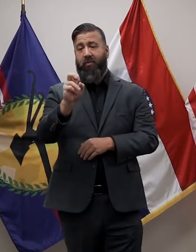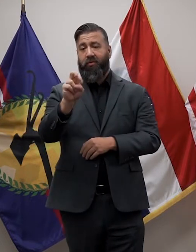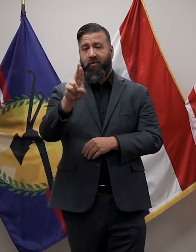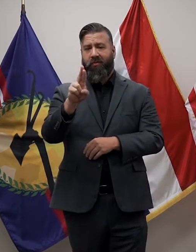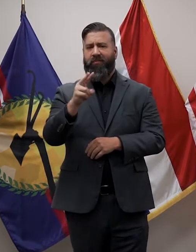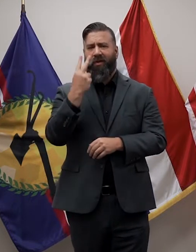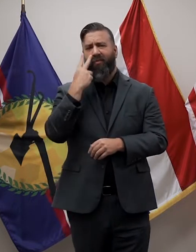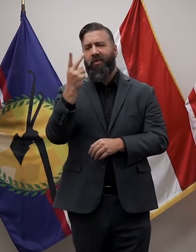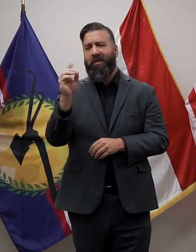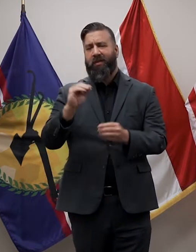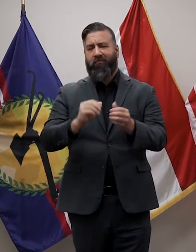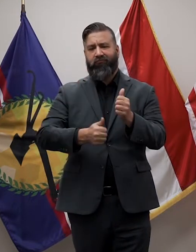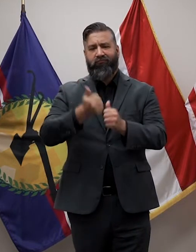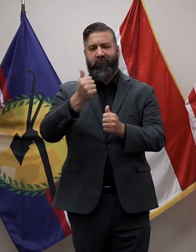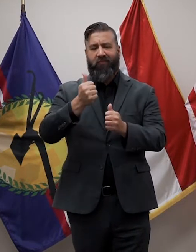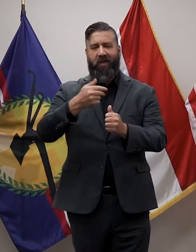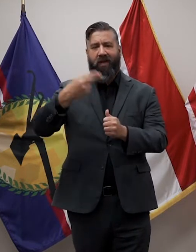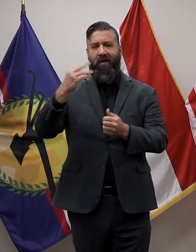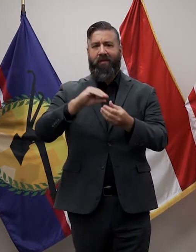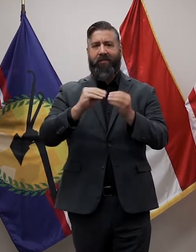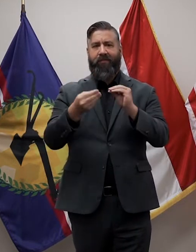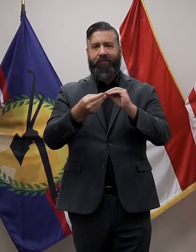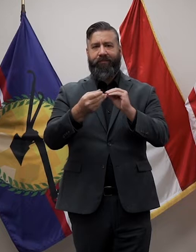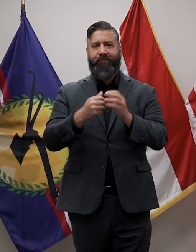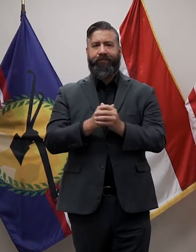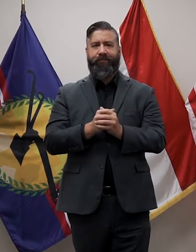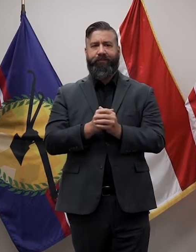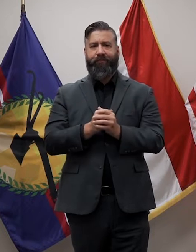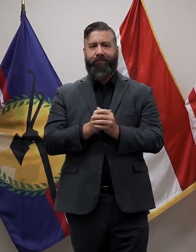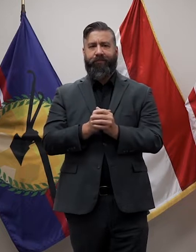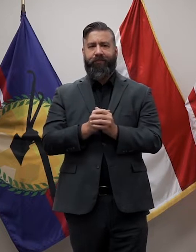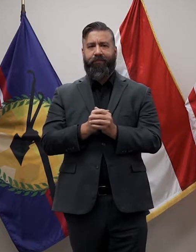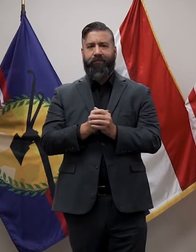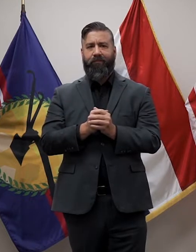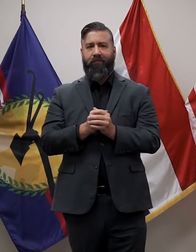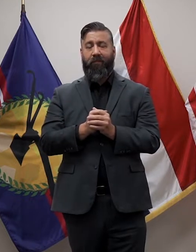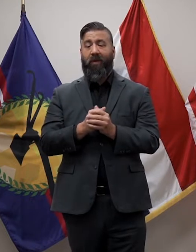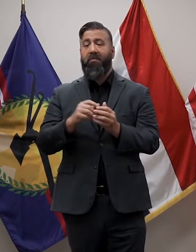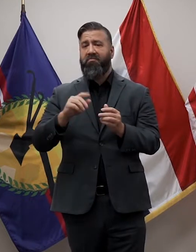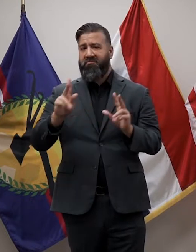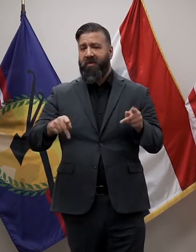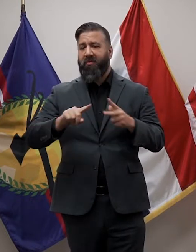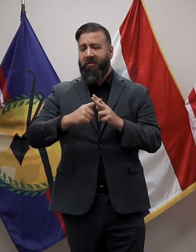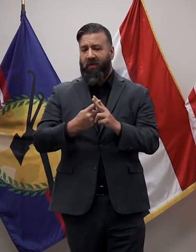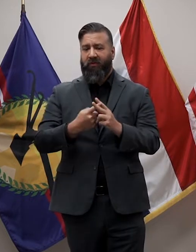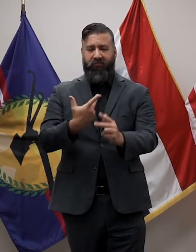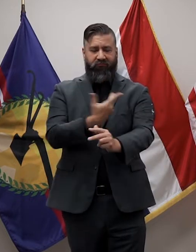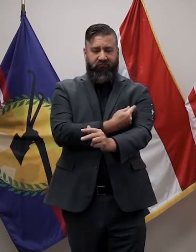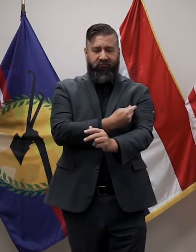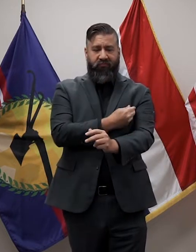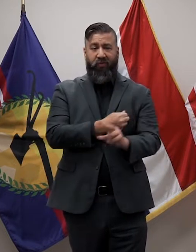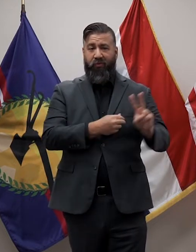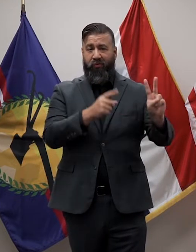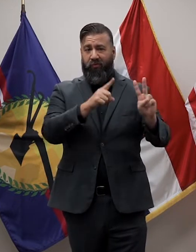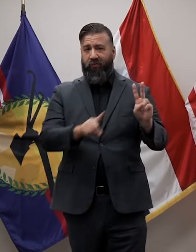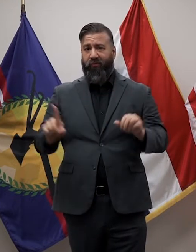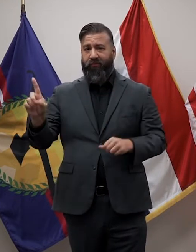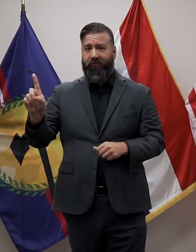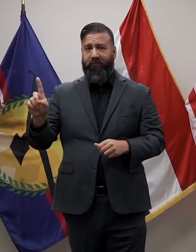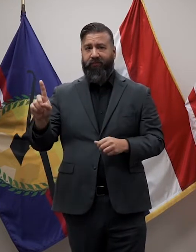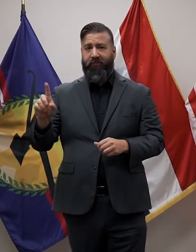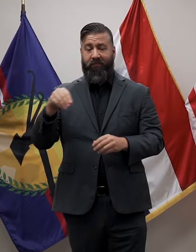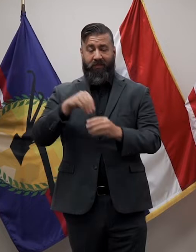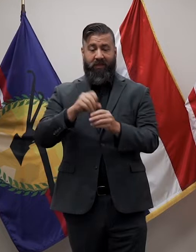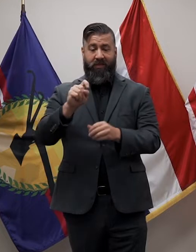booster doses outnumber people beginning the primary series 2 to 1. In St. Louis County,